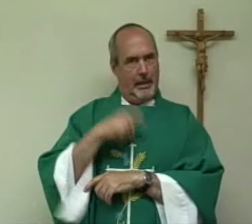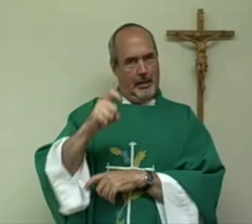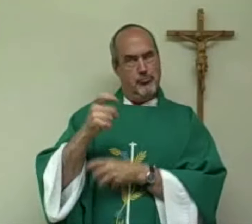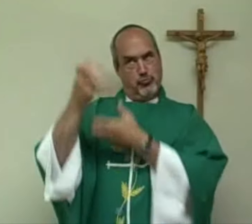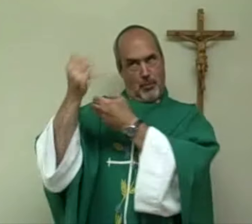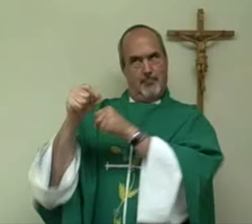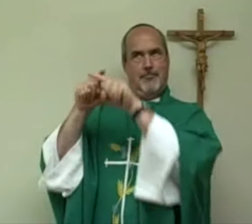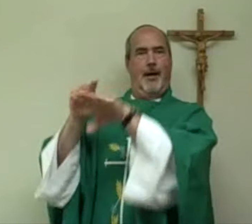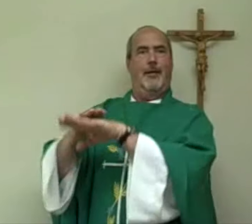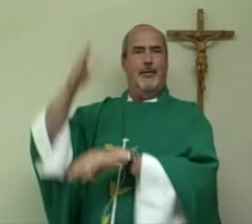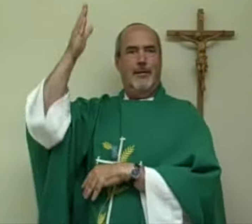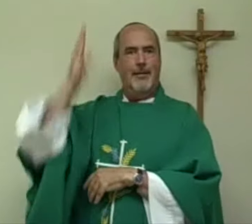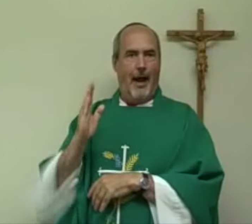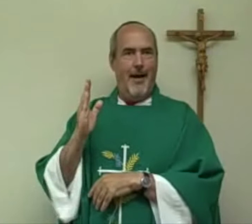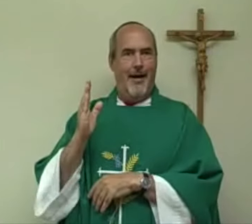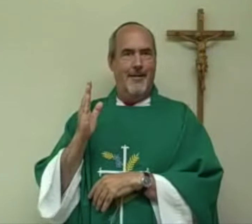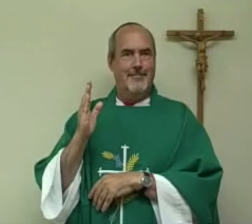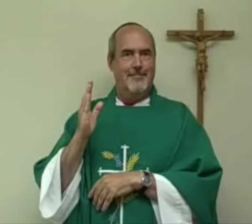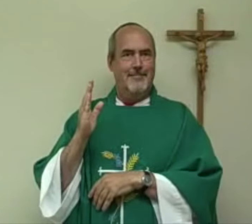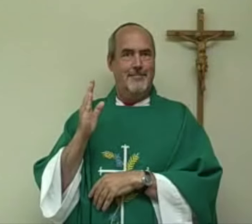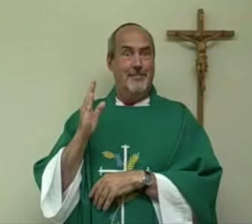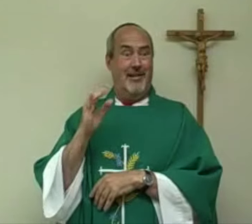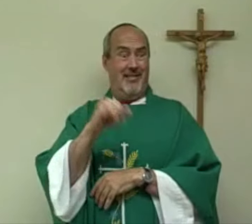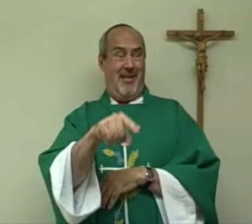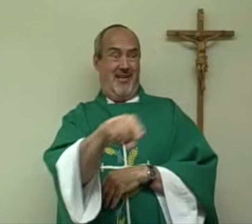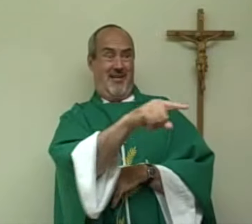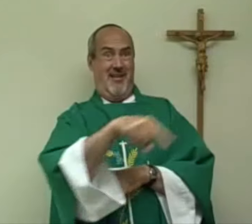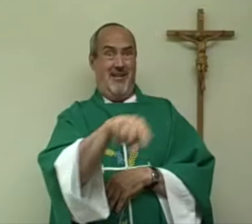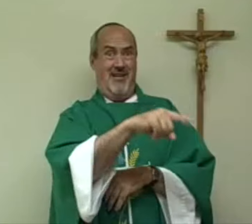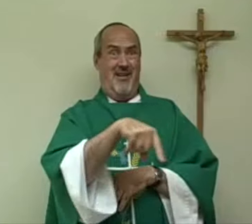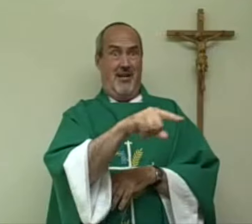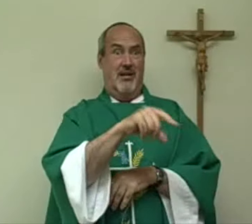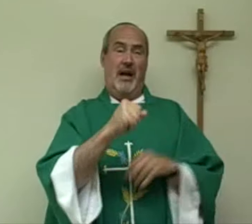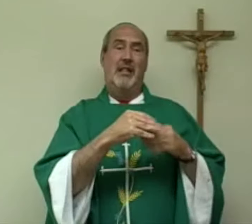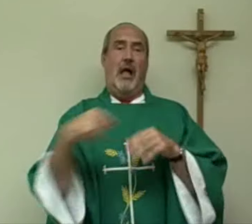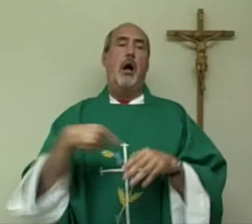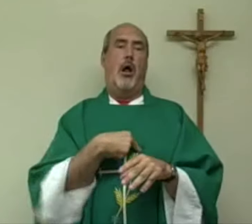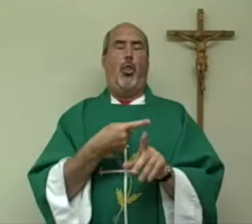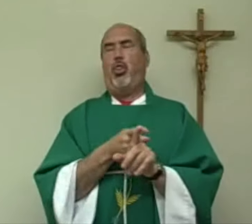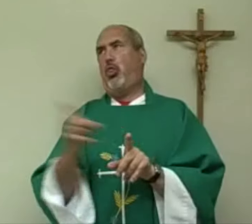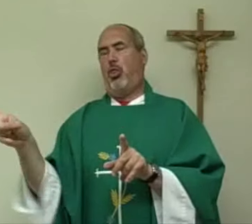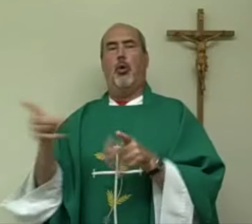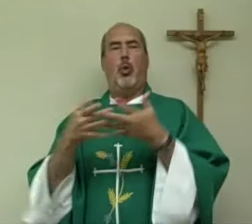this is not from God, and that rather we need to trust God in what He tells us, and that